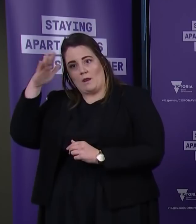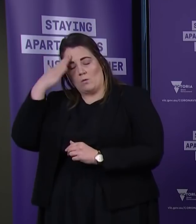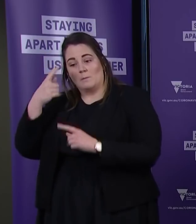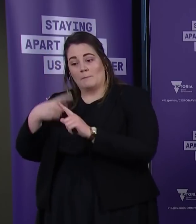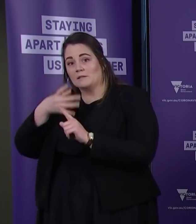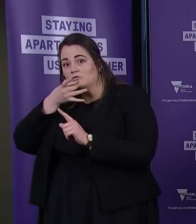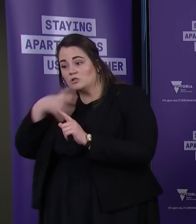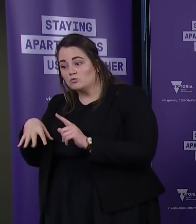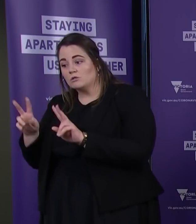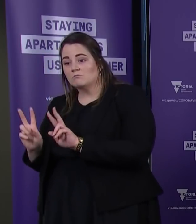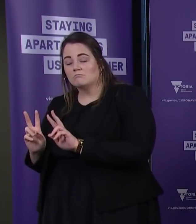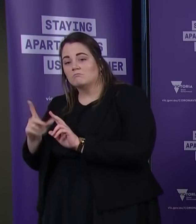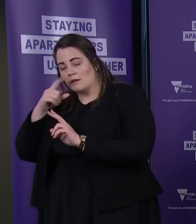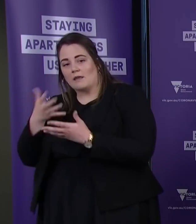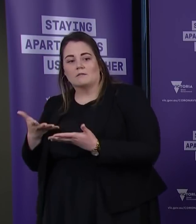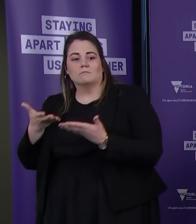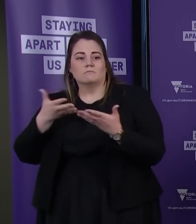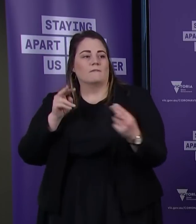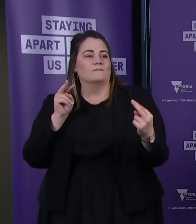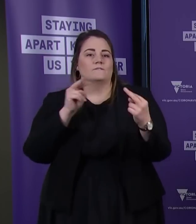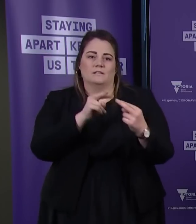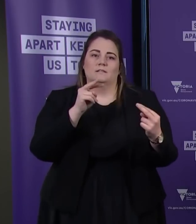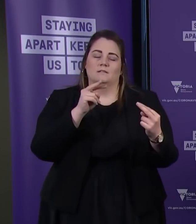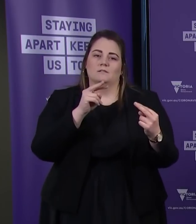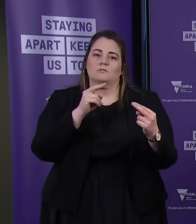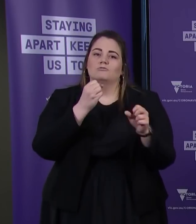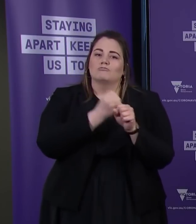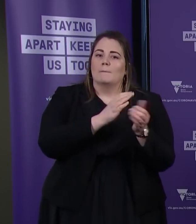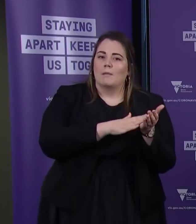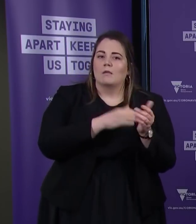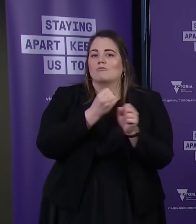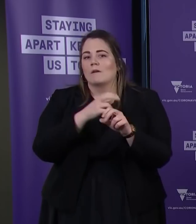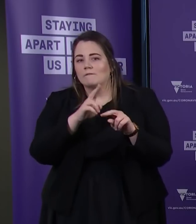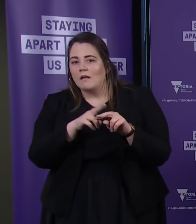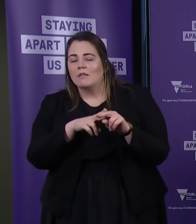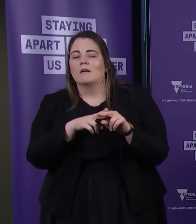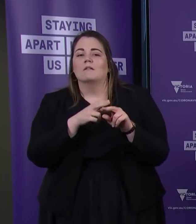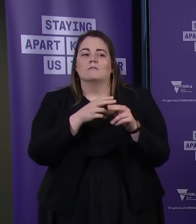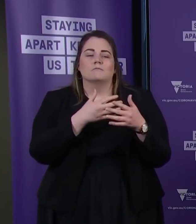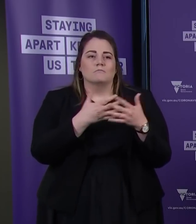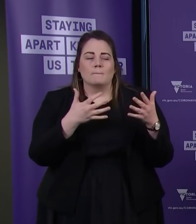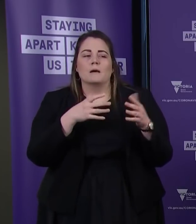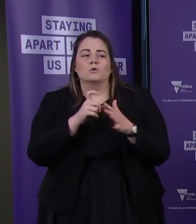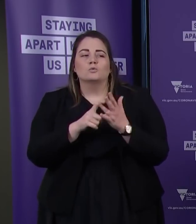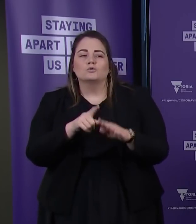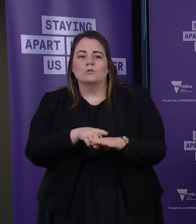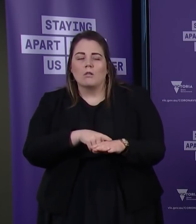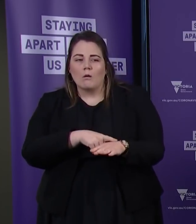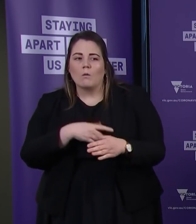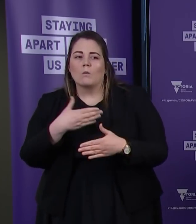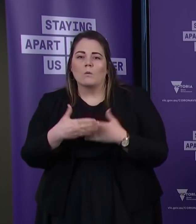do. We're doing that at a staged approach, very incrementally, because we don't want to see a wholesale movement of